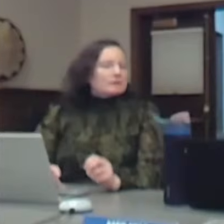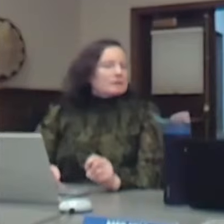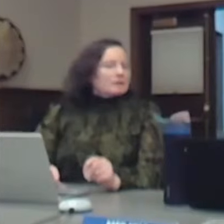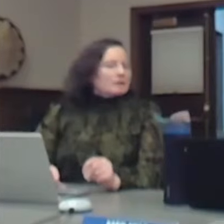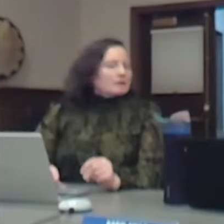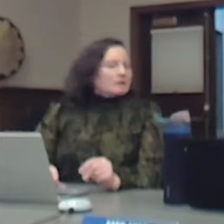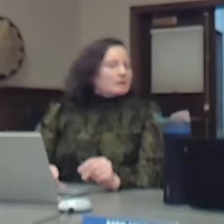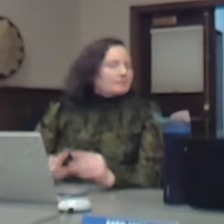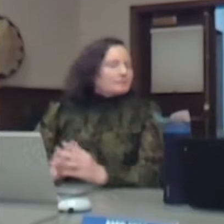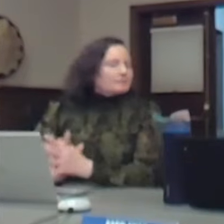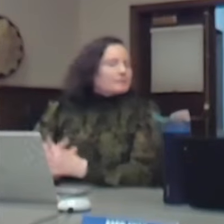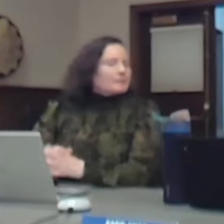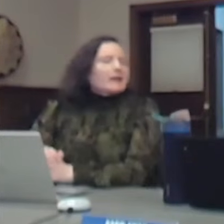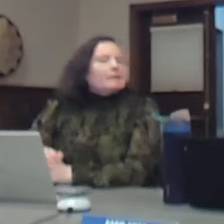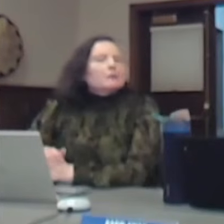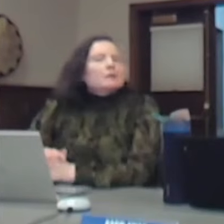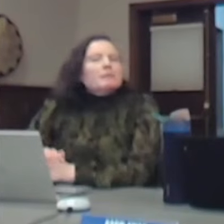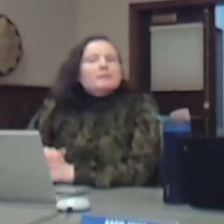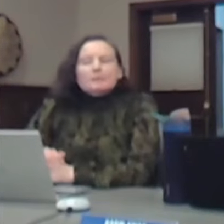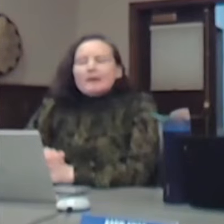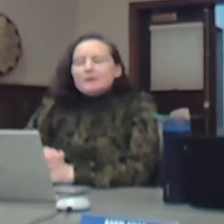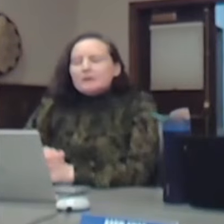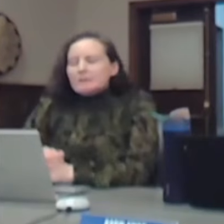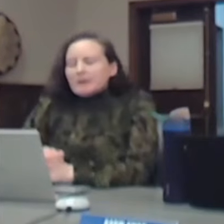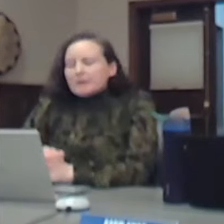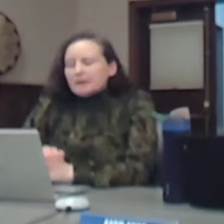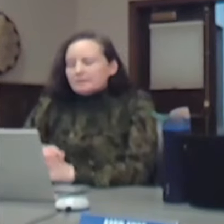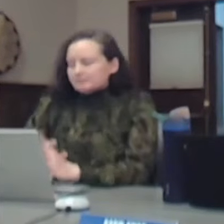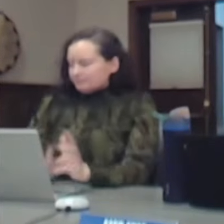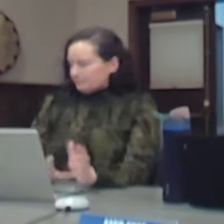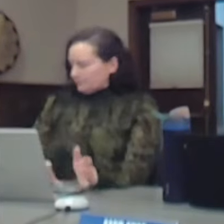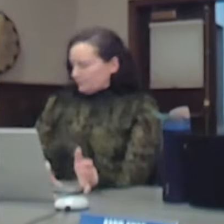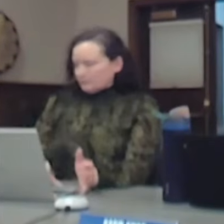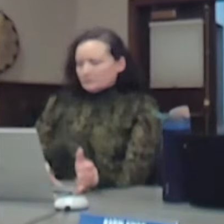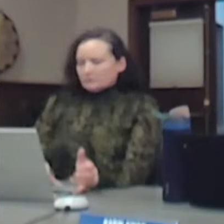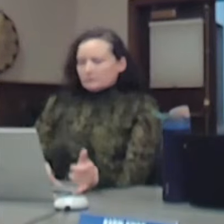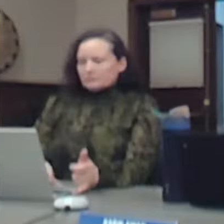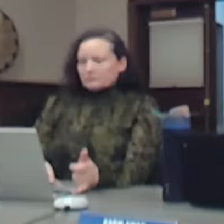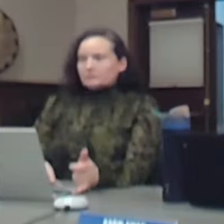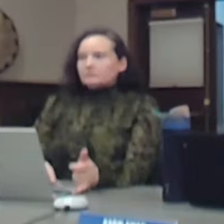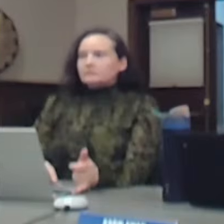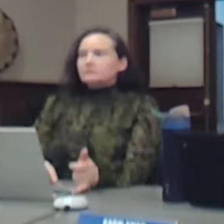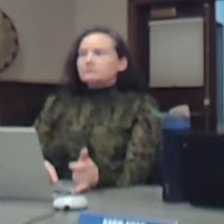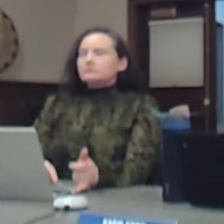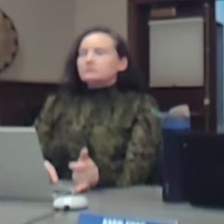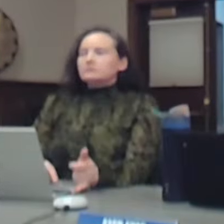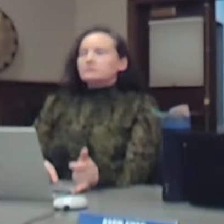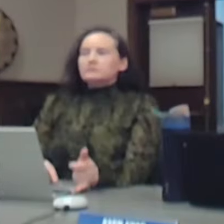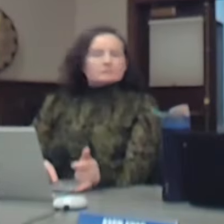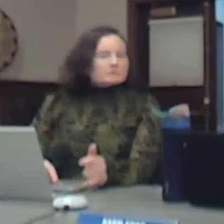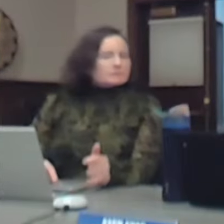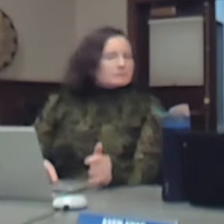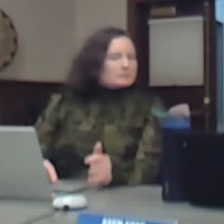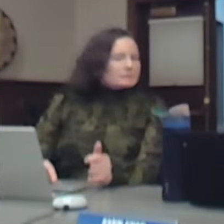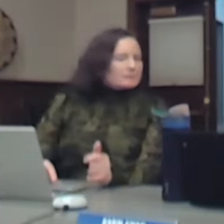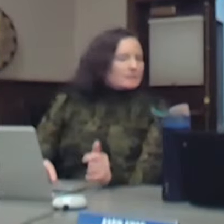too. So yeah, if you wouldn't mind starting back off. Connection.